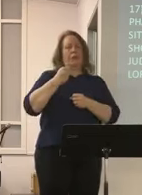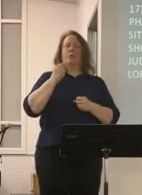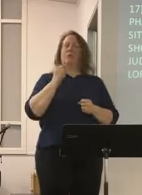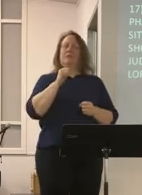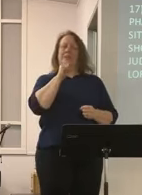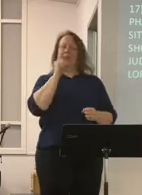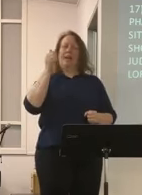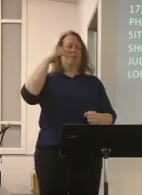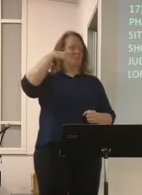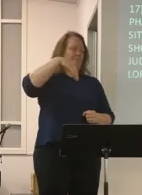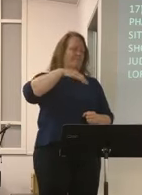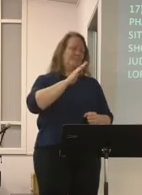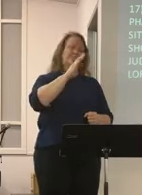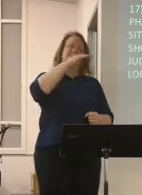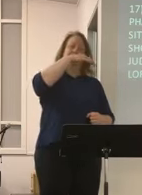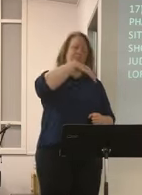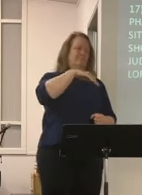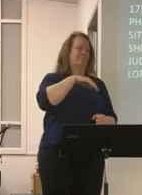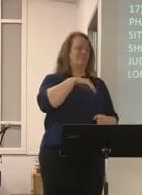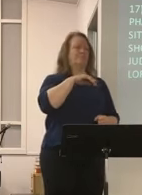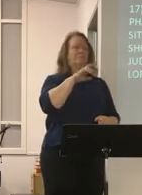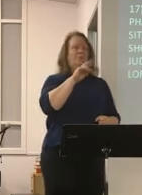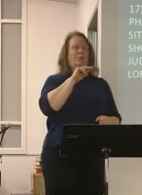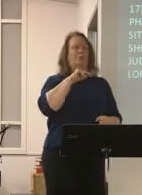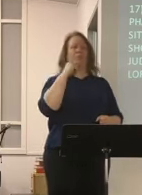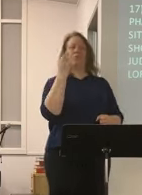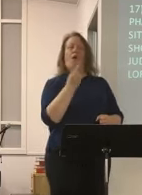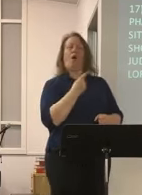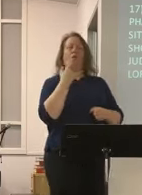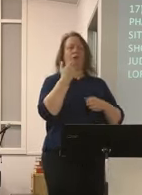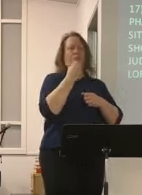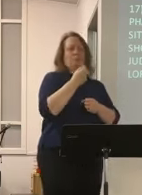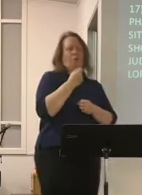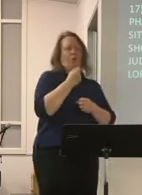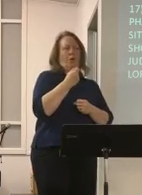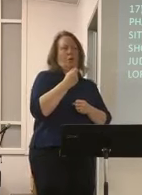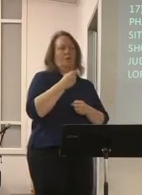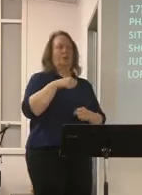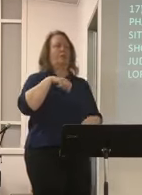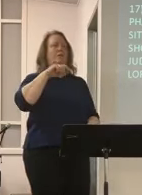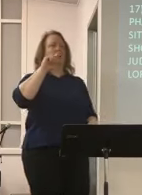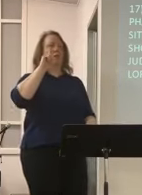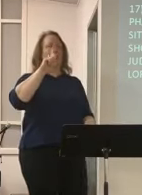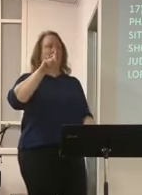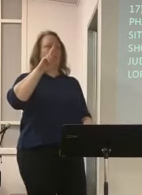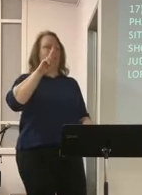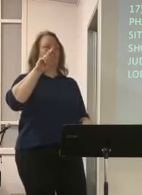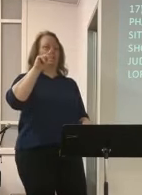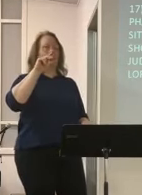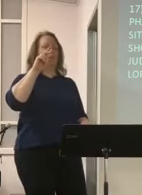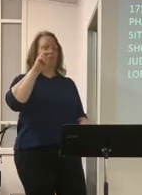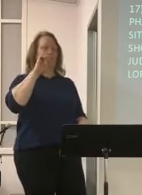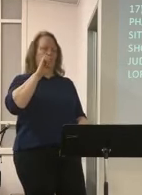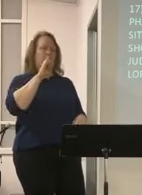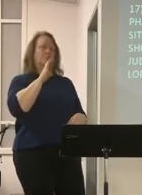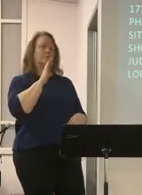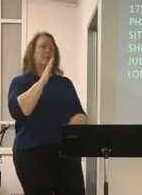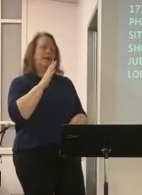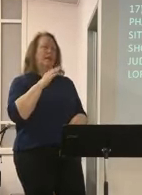was always strong, but Luke was just pointing out that Jesus had strong healing